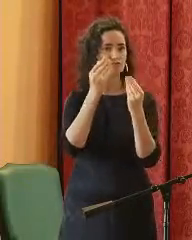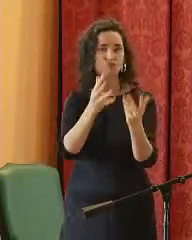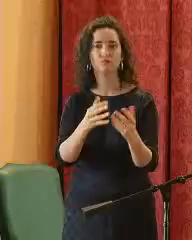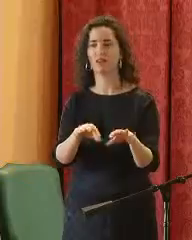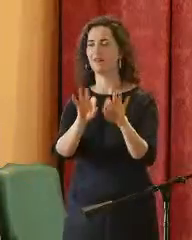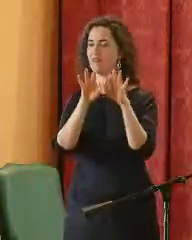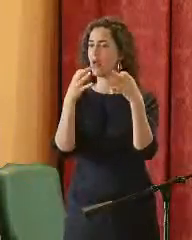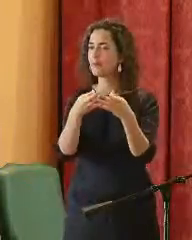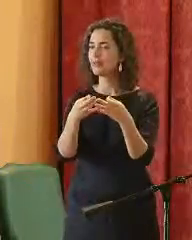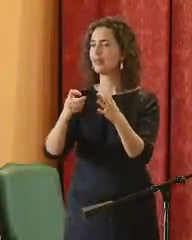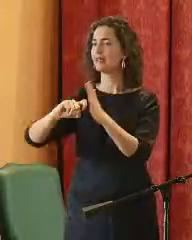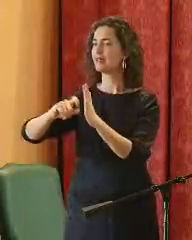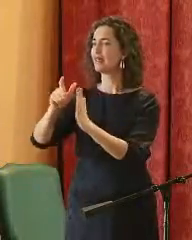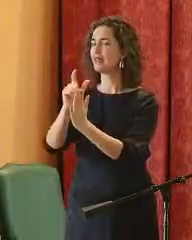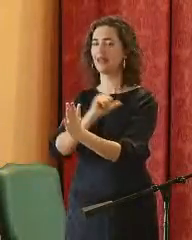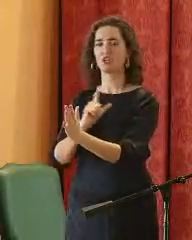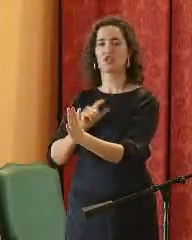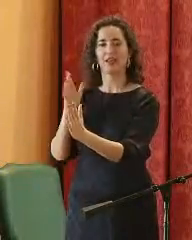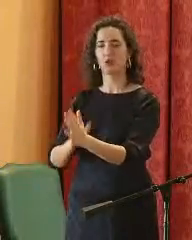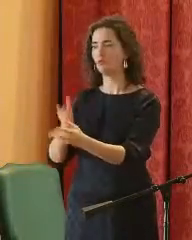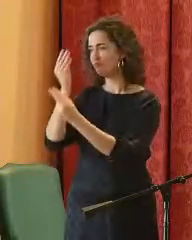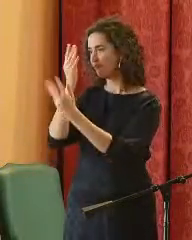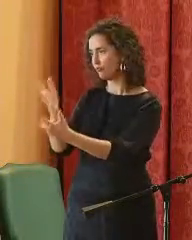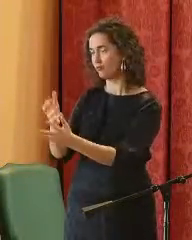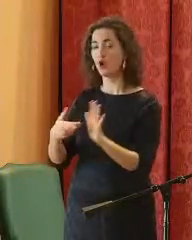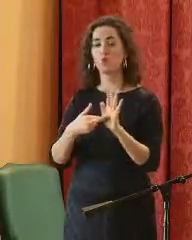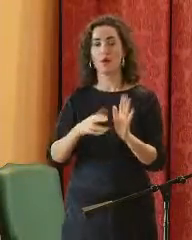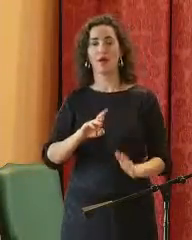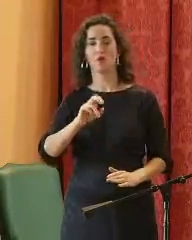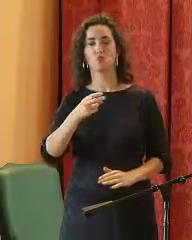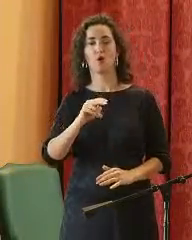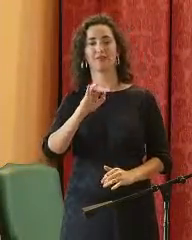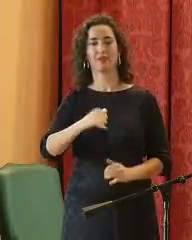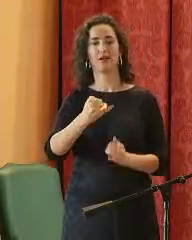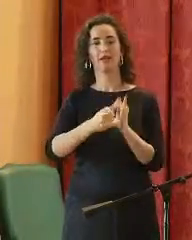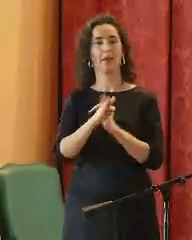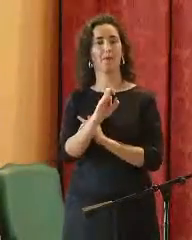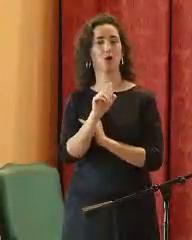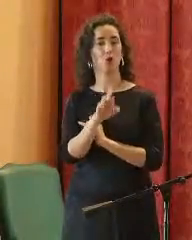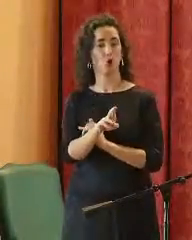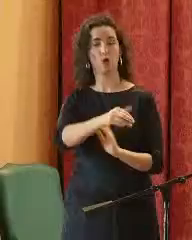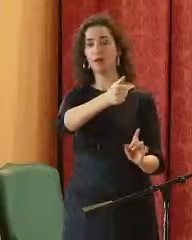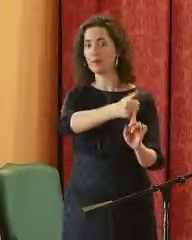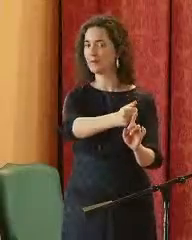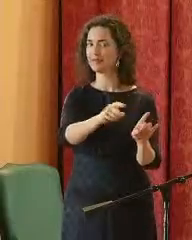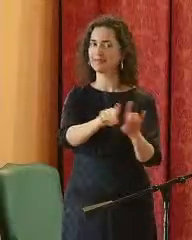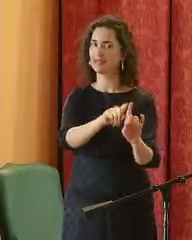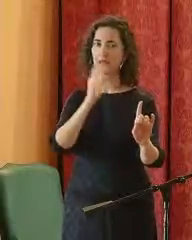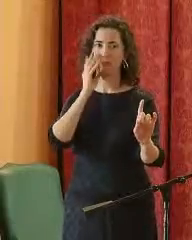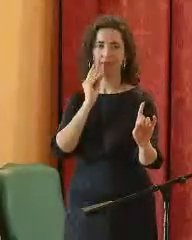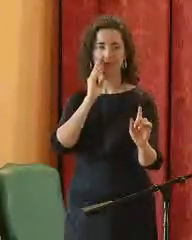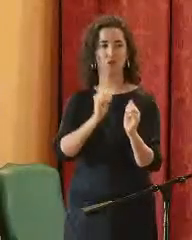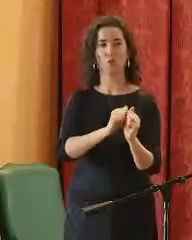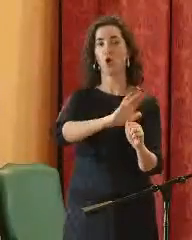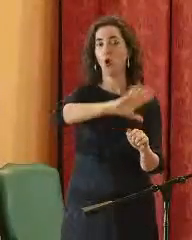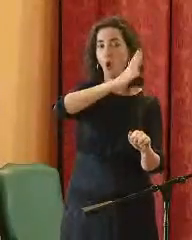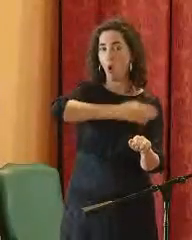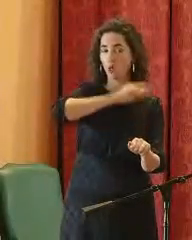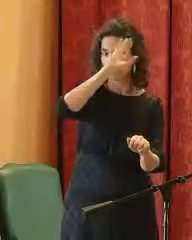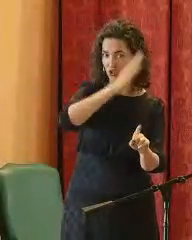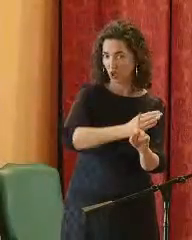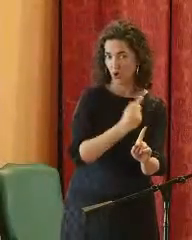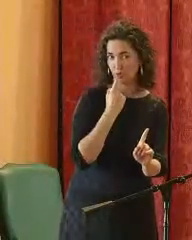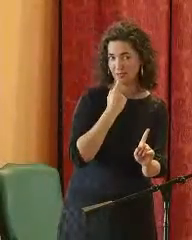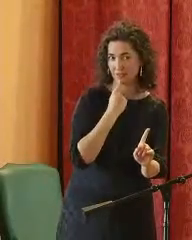key legislators. Representative Rhonda Butler, having experienced the same thing with her own son